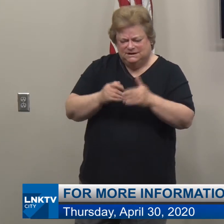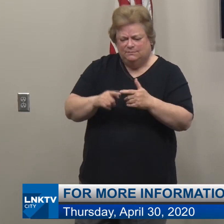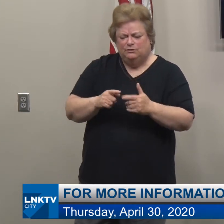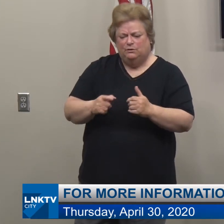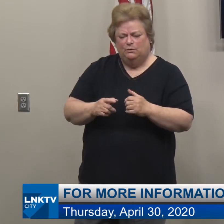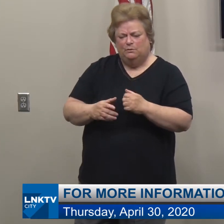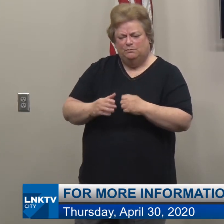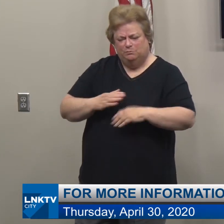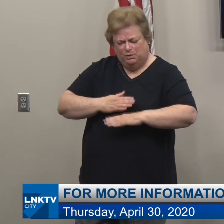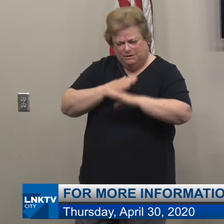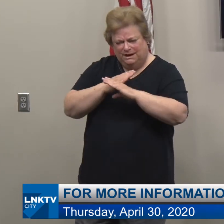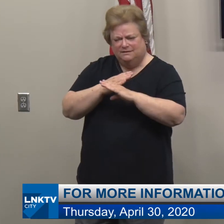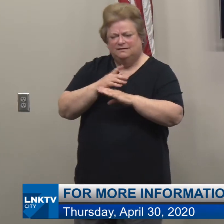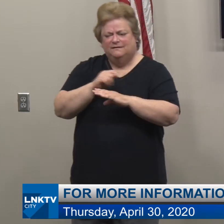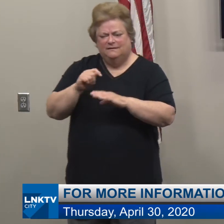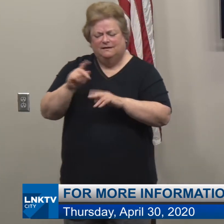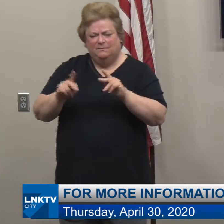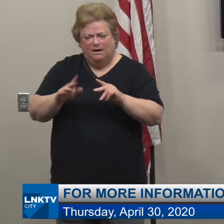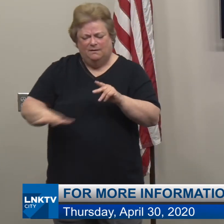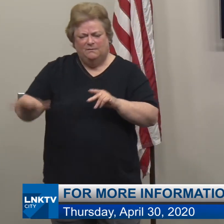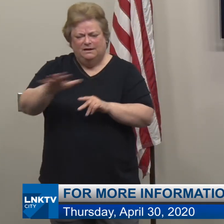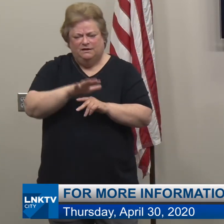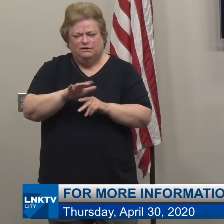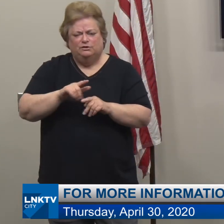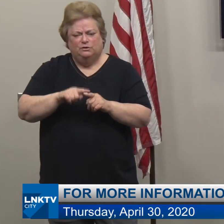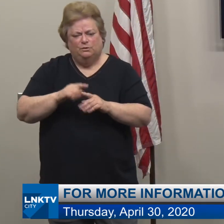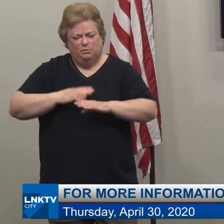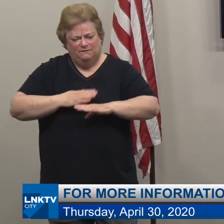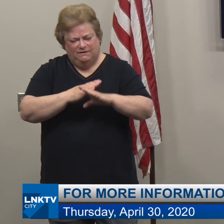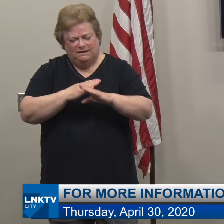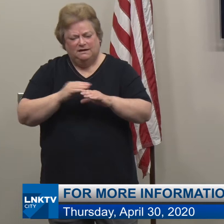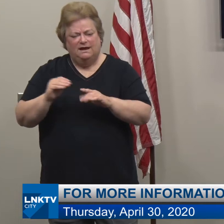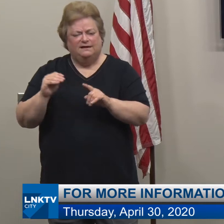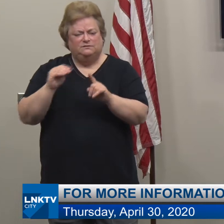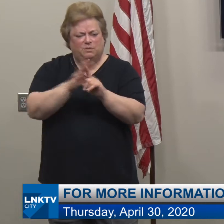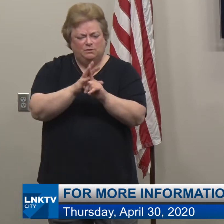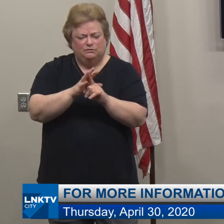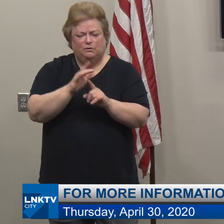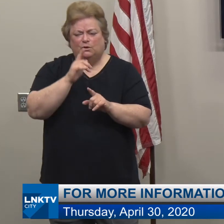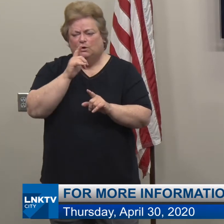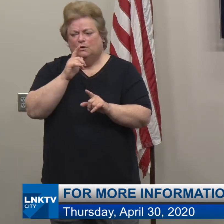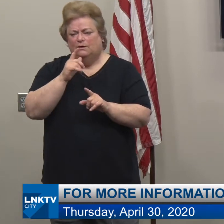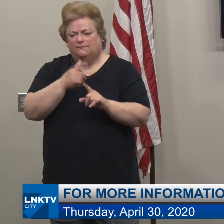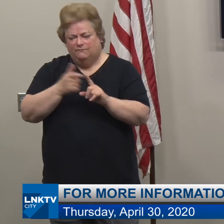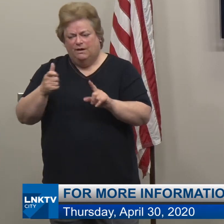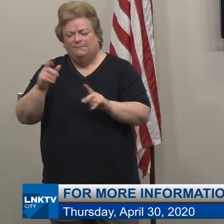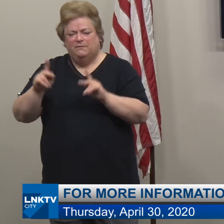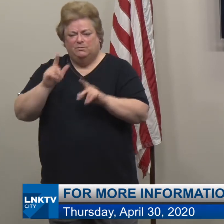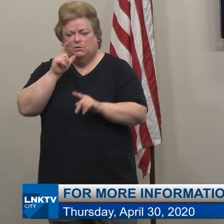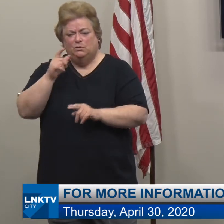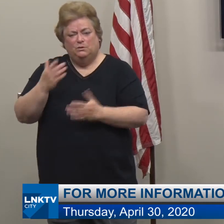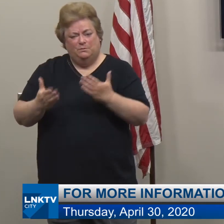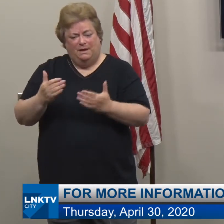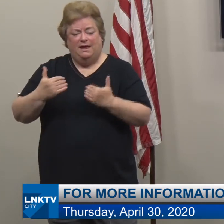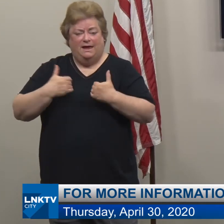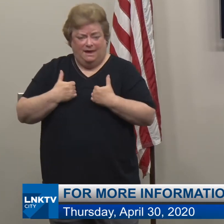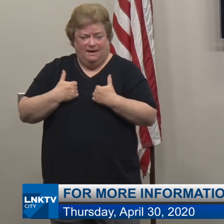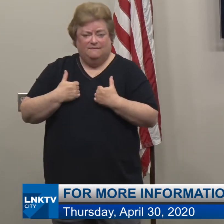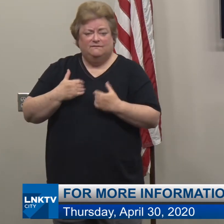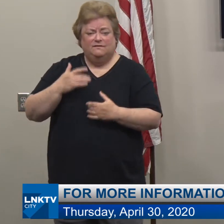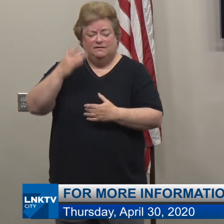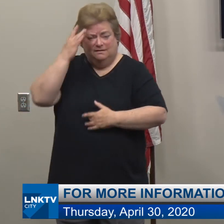public by preventing exposure to people who have or may have the coronavirus.